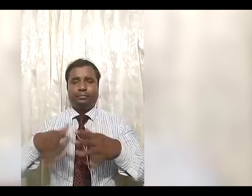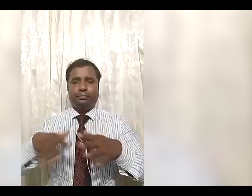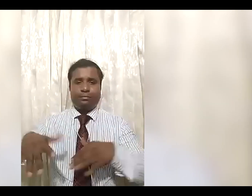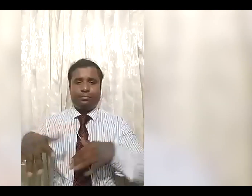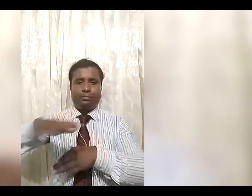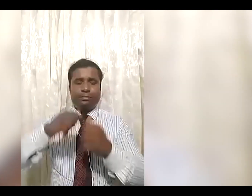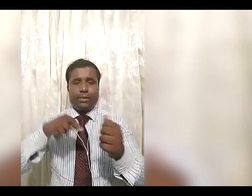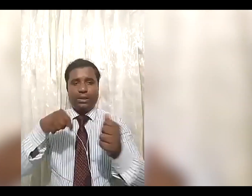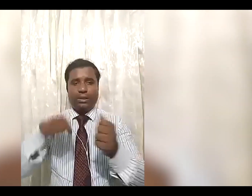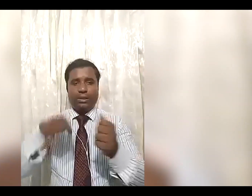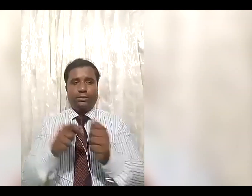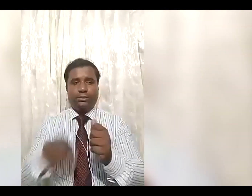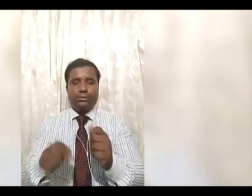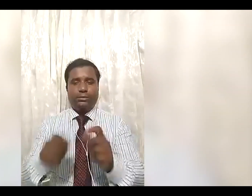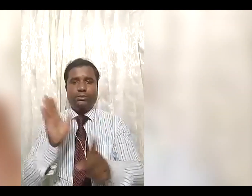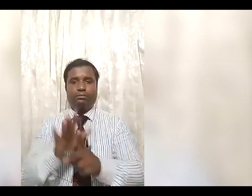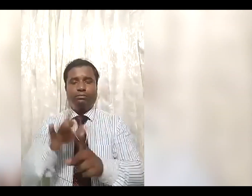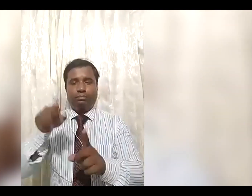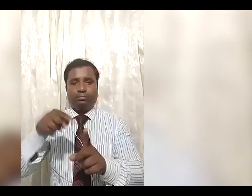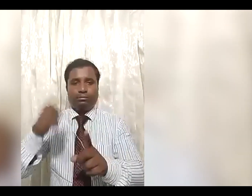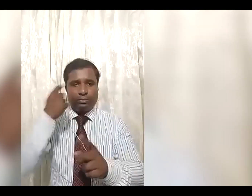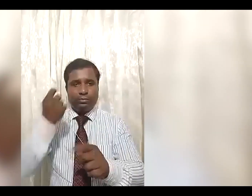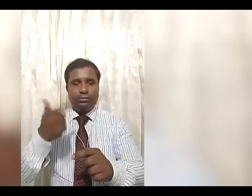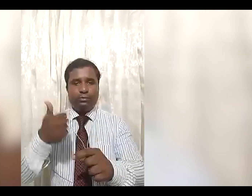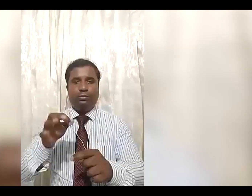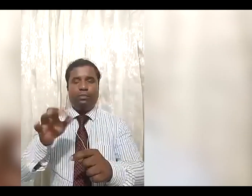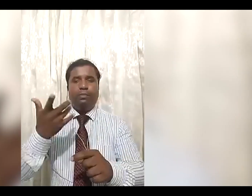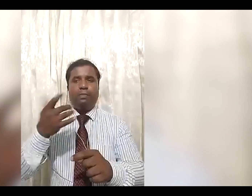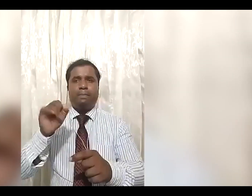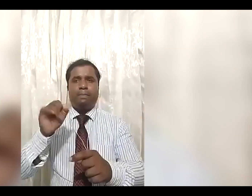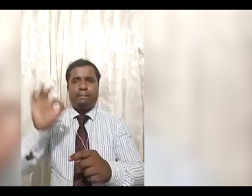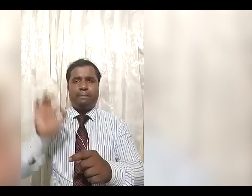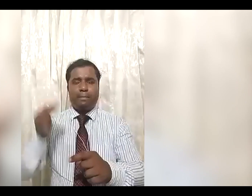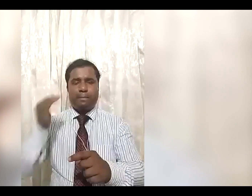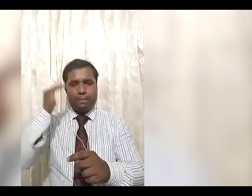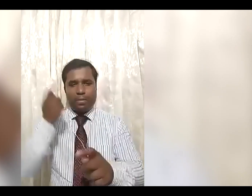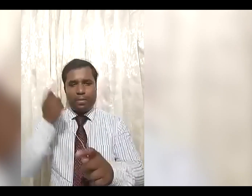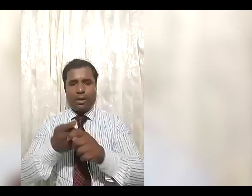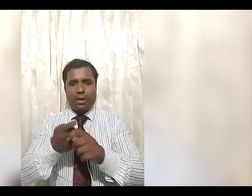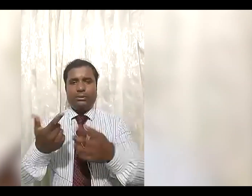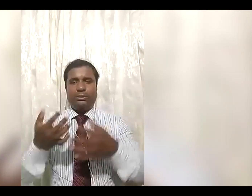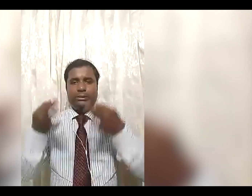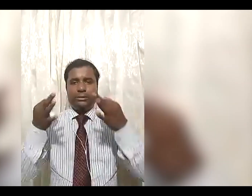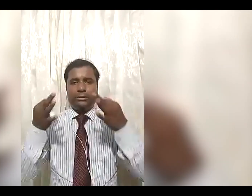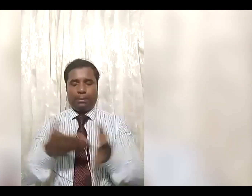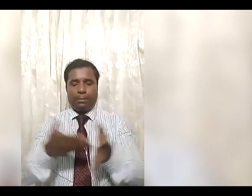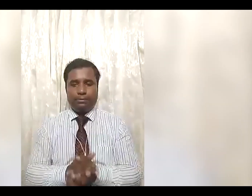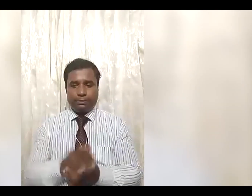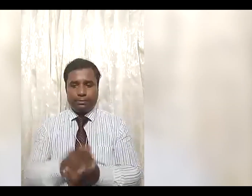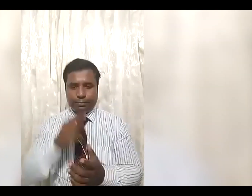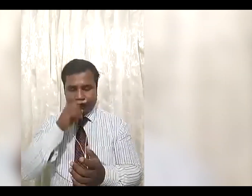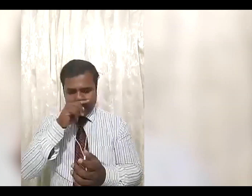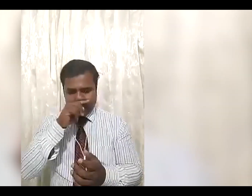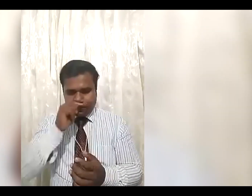is enhancing voting rights for people with intellectual and psychosocial disabilities. And part of this is work that needs to